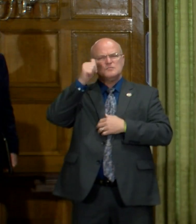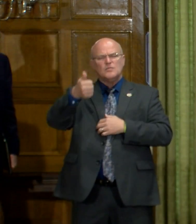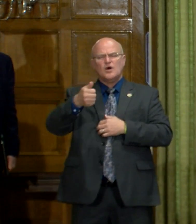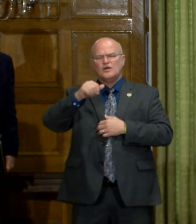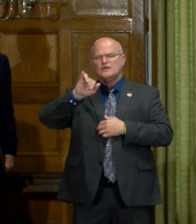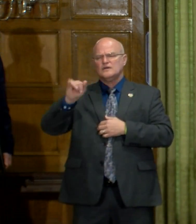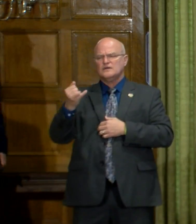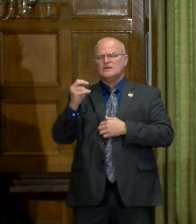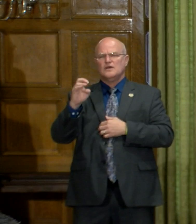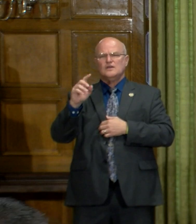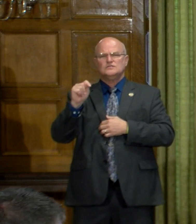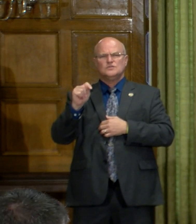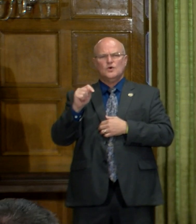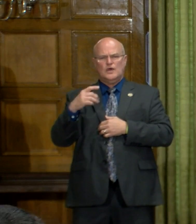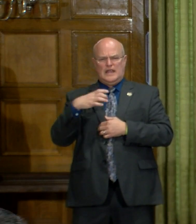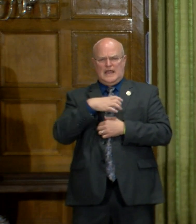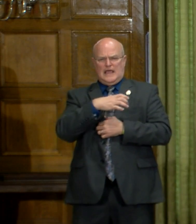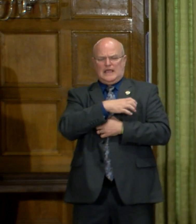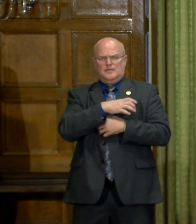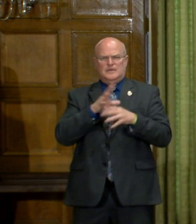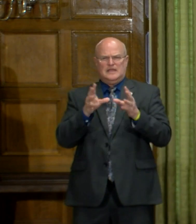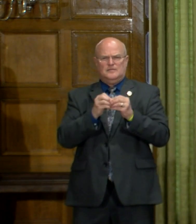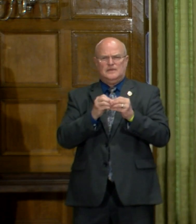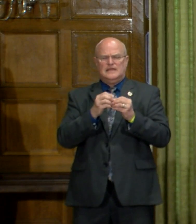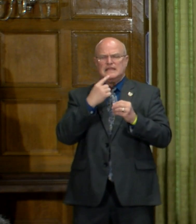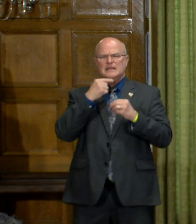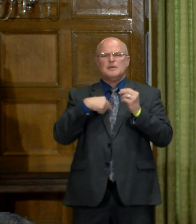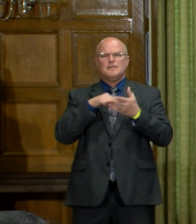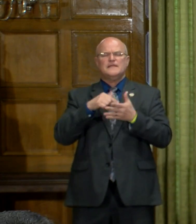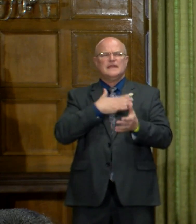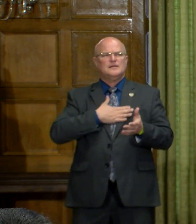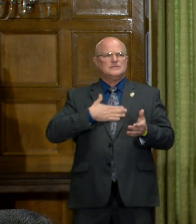going to work? Exactly, hopefully, tell me about that, please.